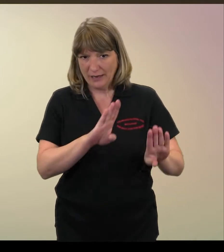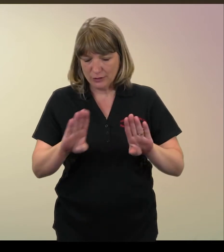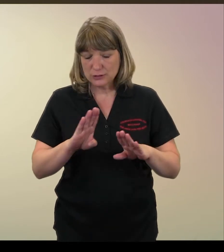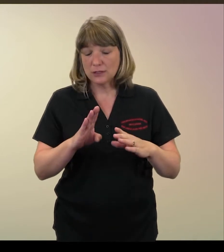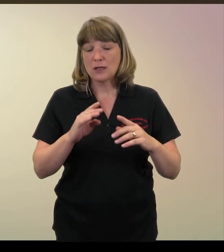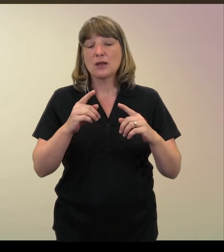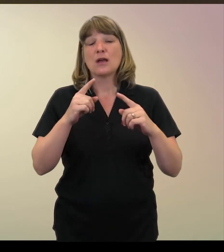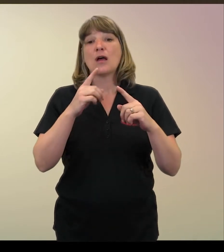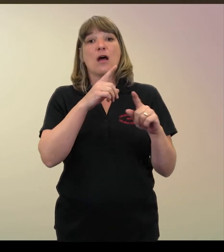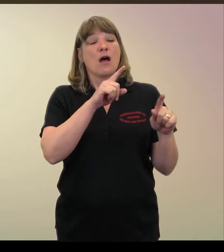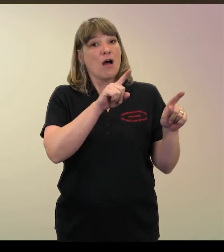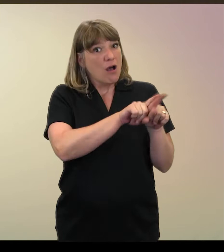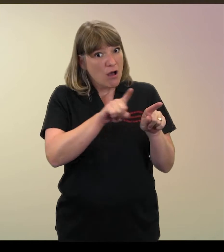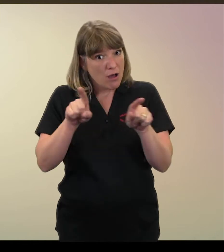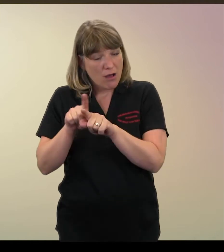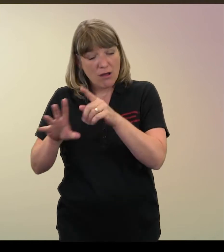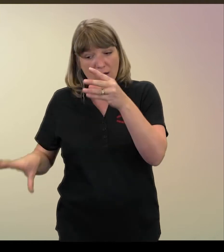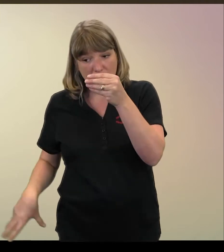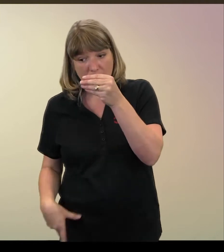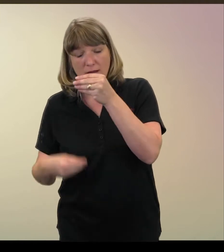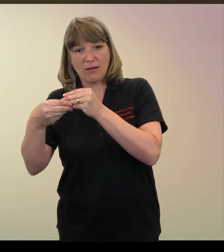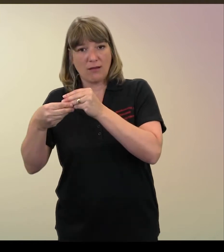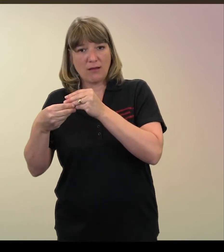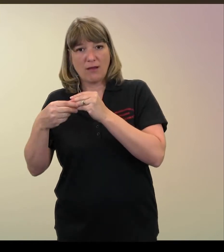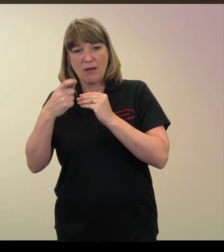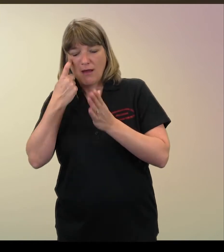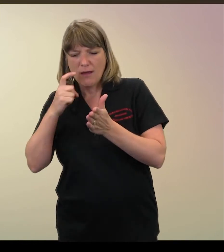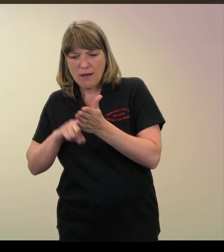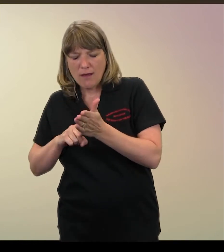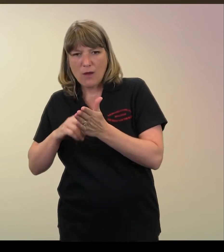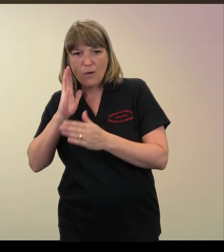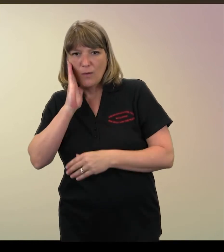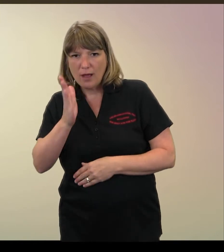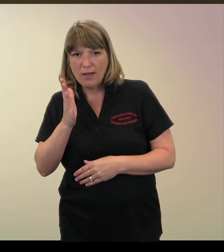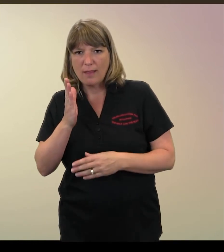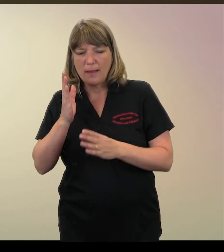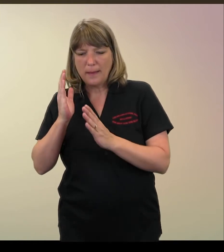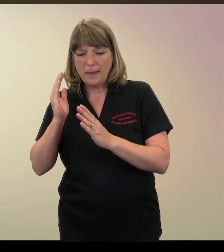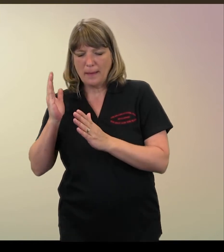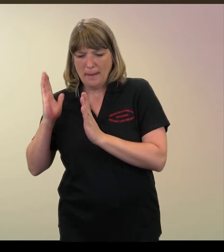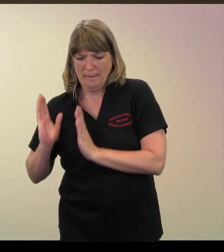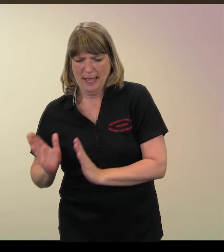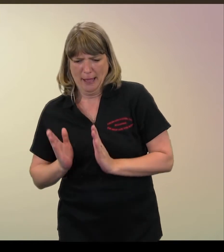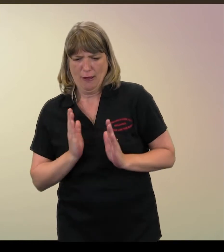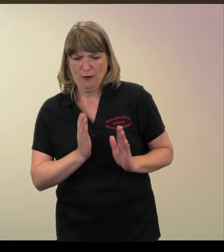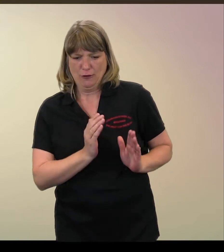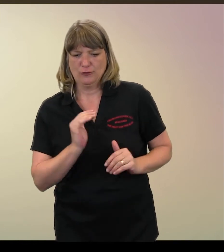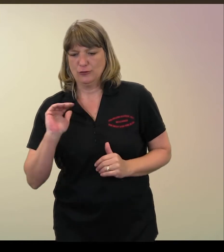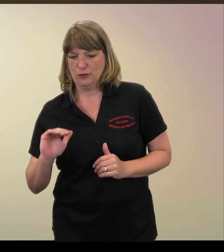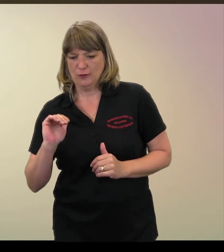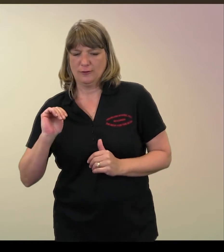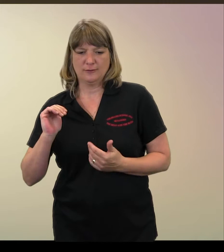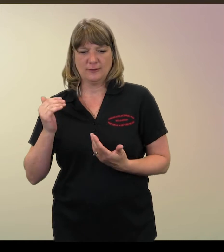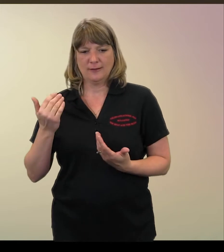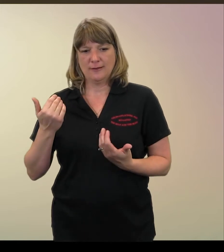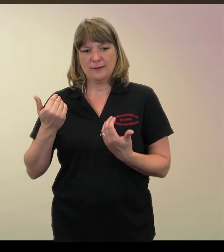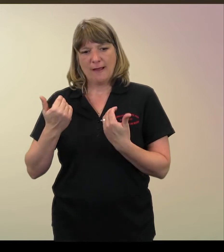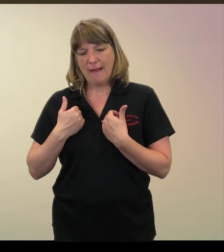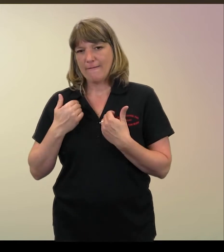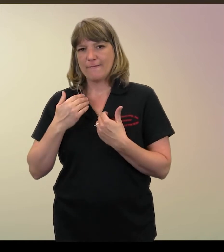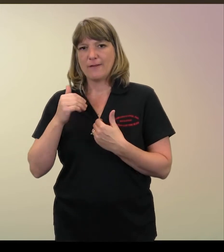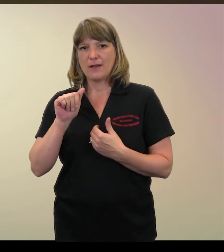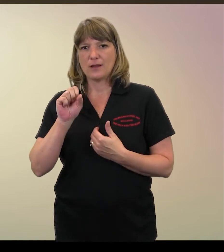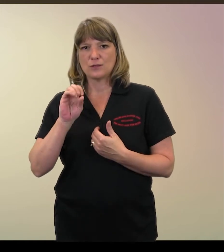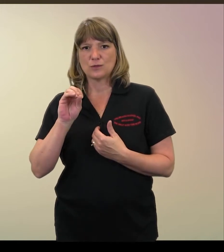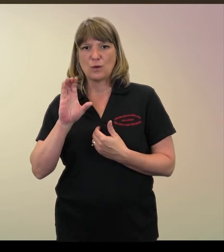repetitive behaviors. But among children with autism, we often see patterns of children who are more